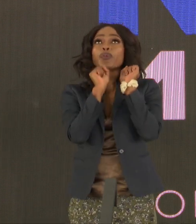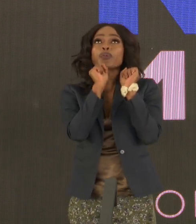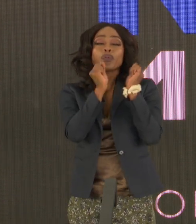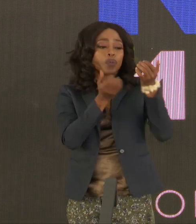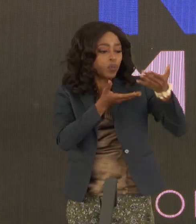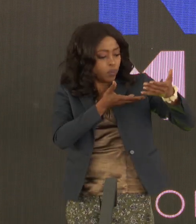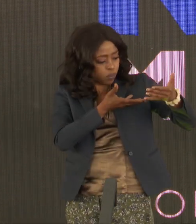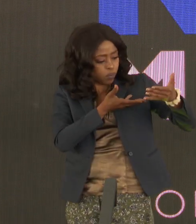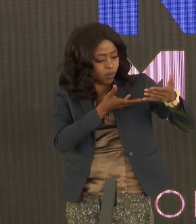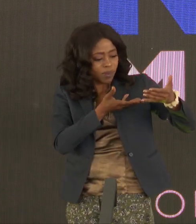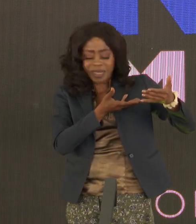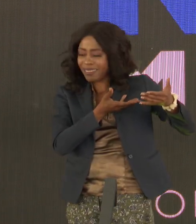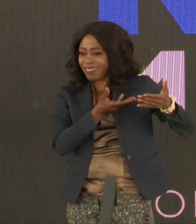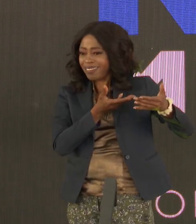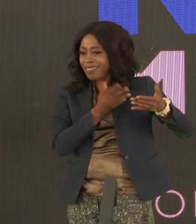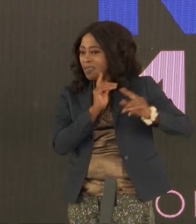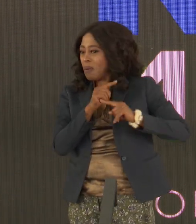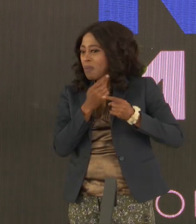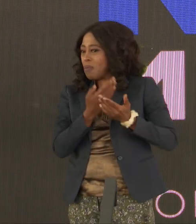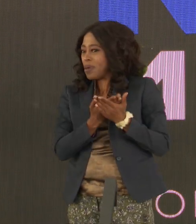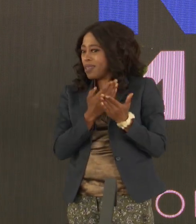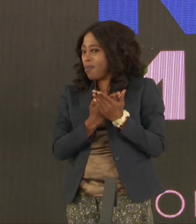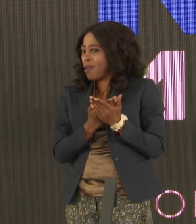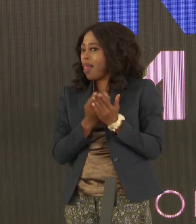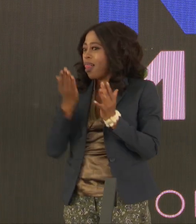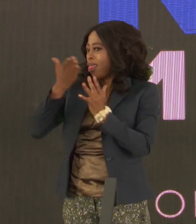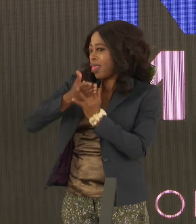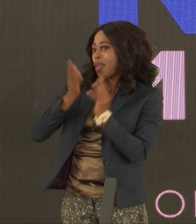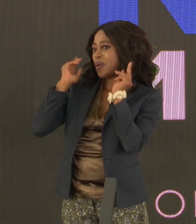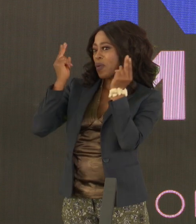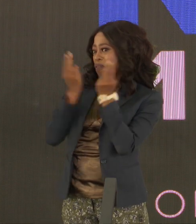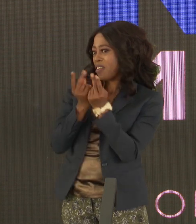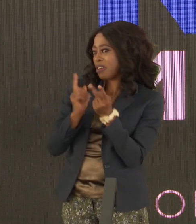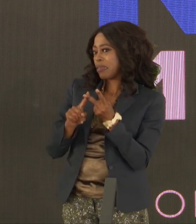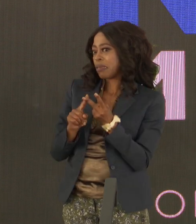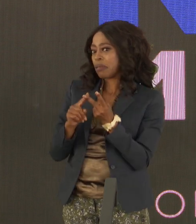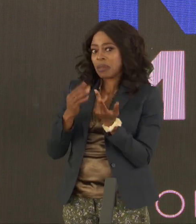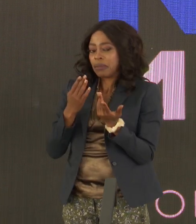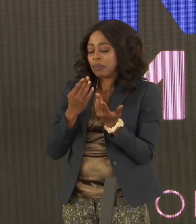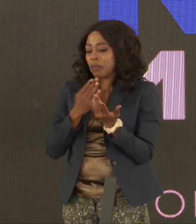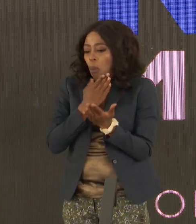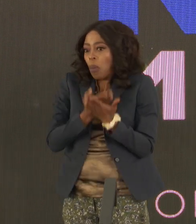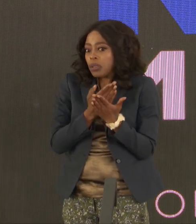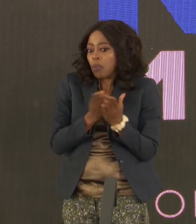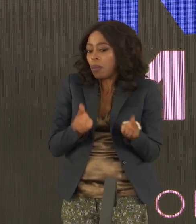chance of reaching university and even less chance of ever getting a job.